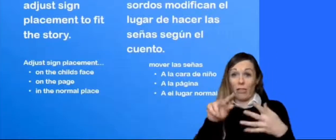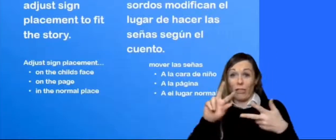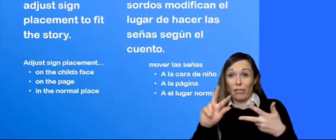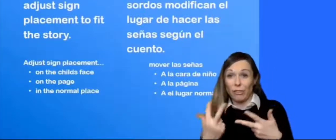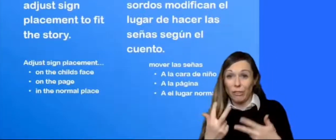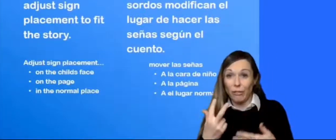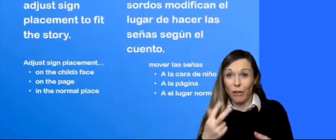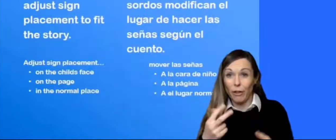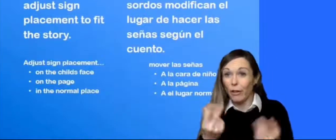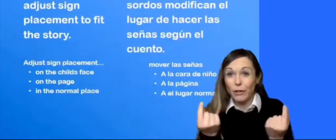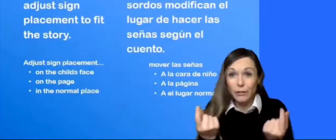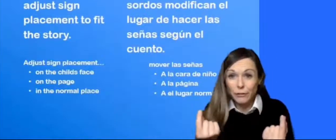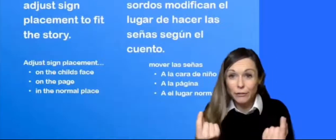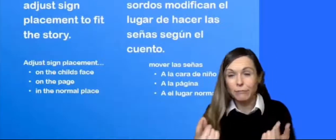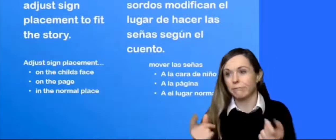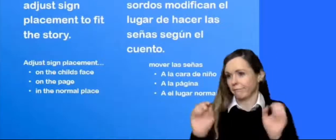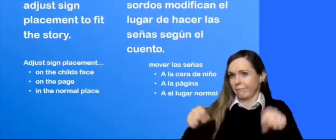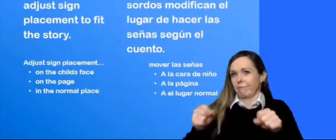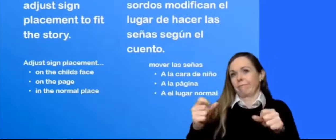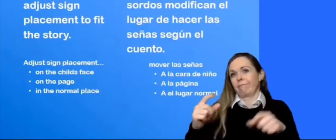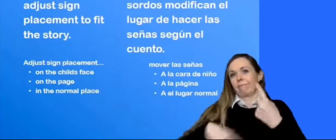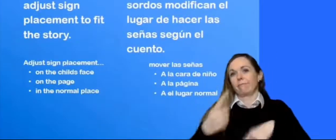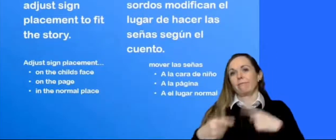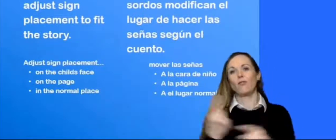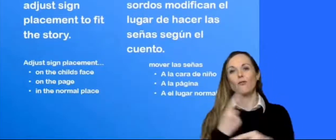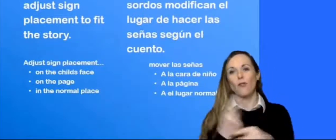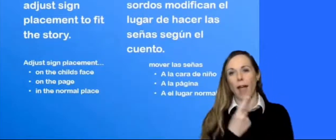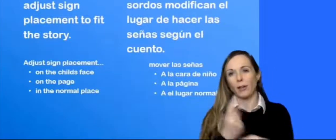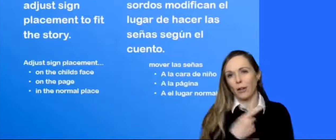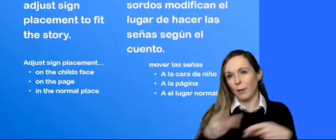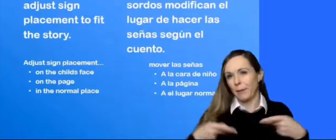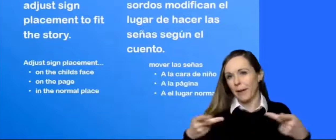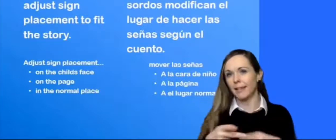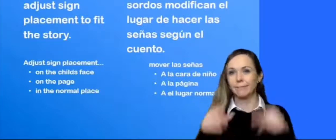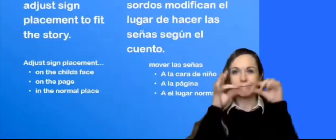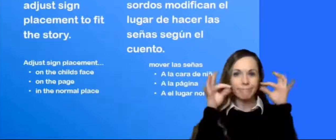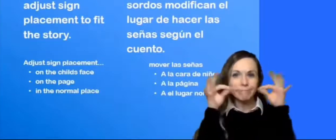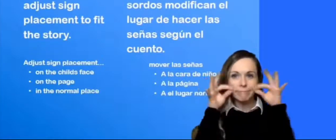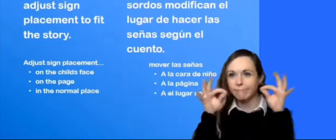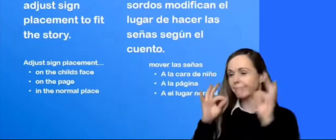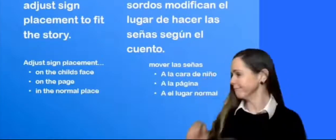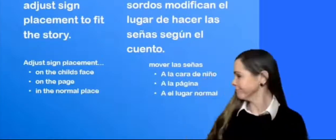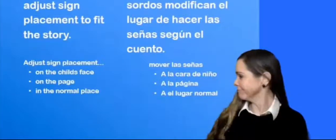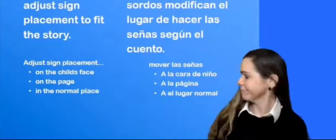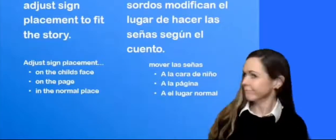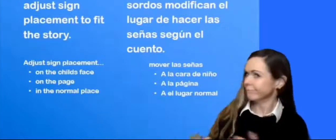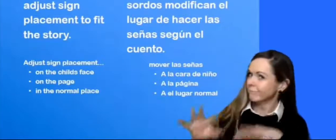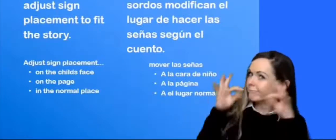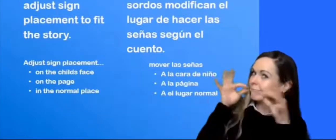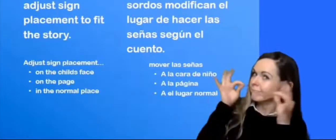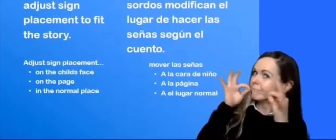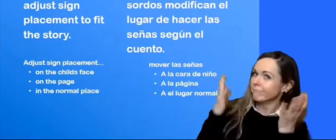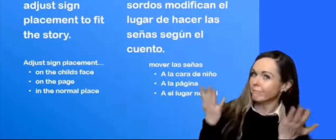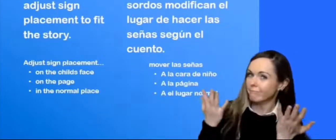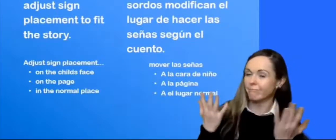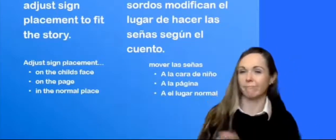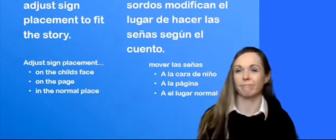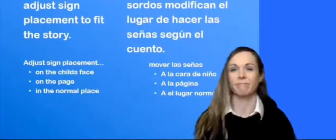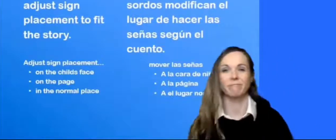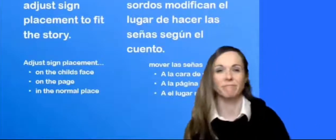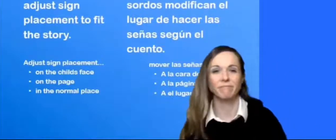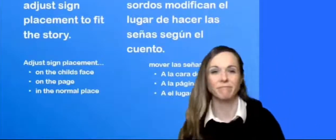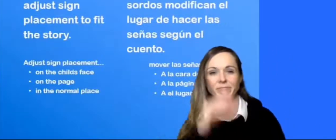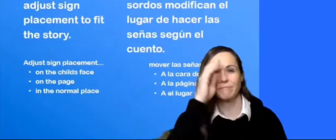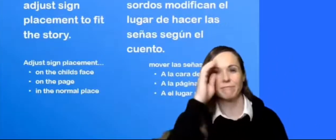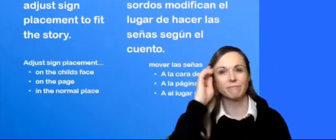cheeks or on the book itself in the pages and signing cat on the character's face. Or, your